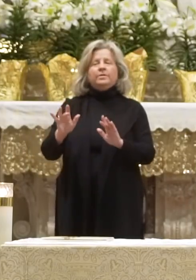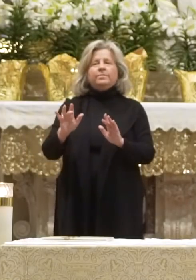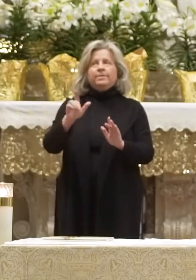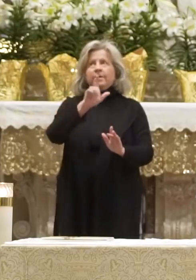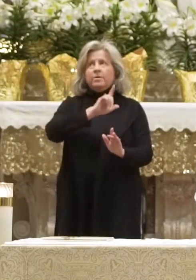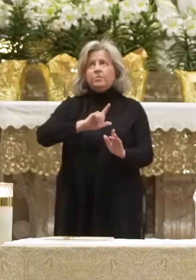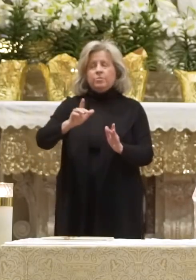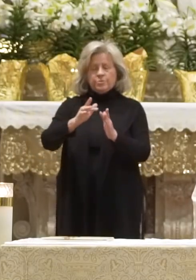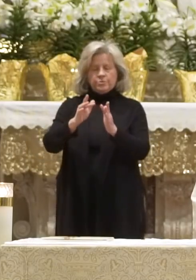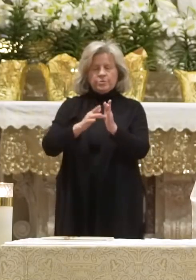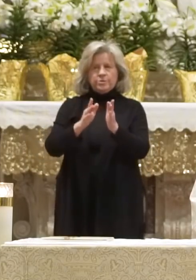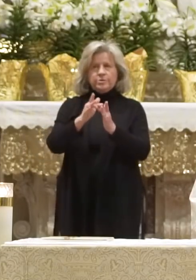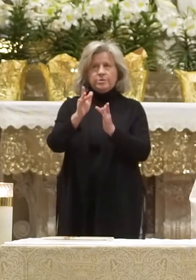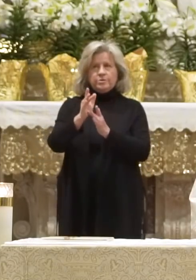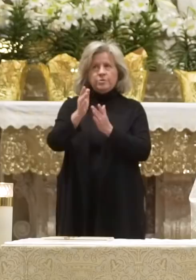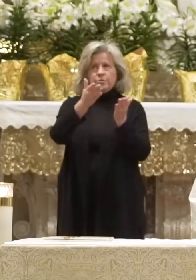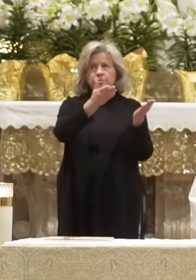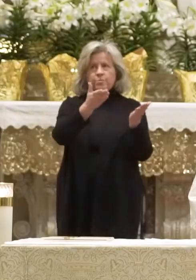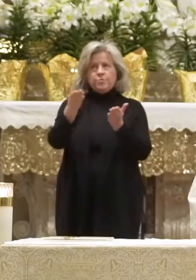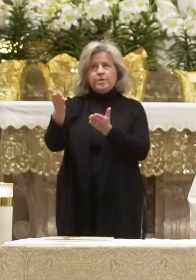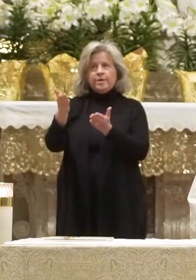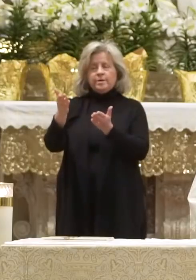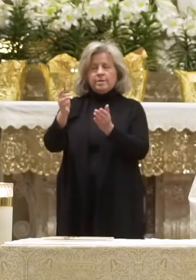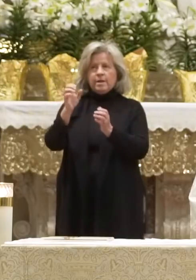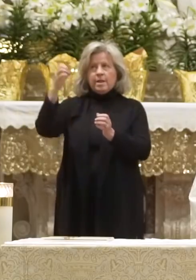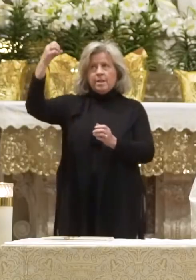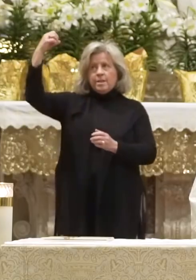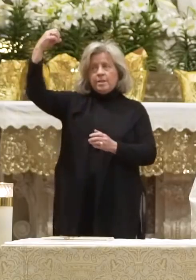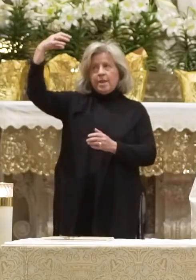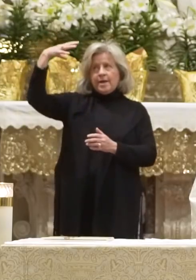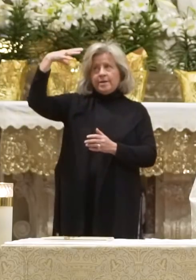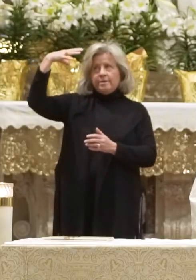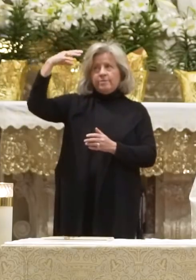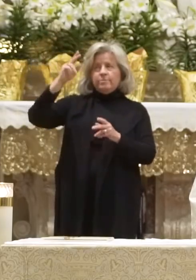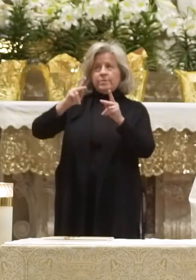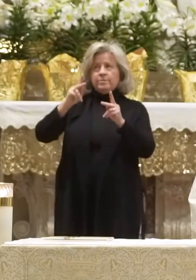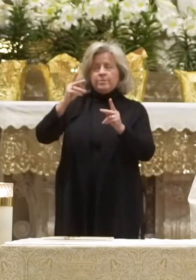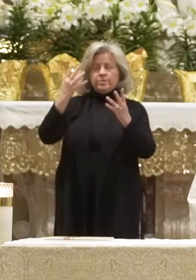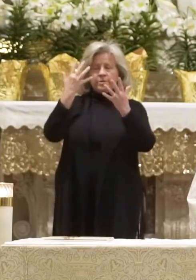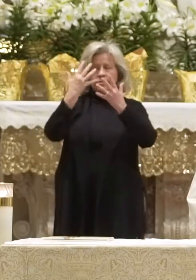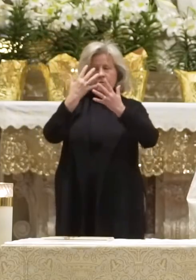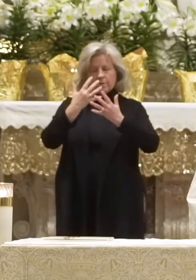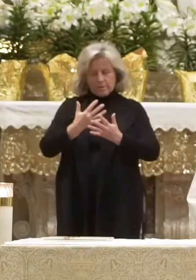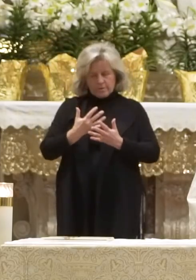Lord Jesus, you bring light to those in darkness. Lord, have mercy.